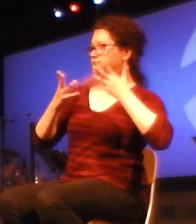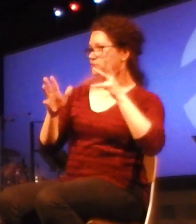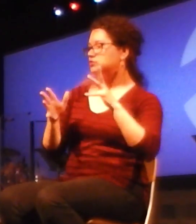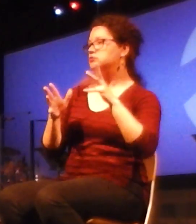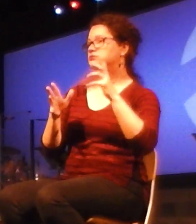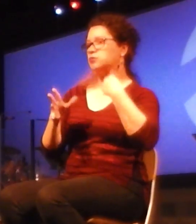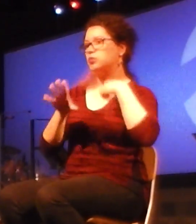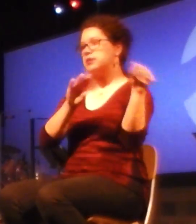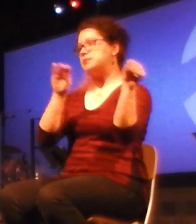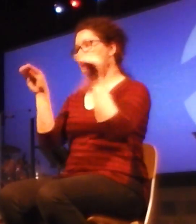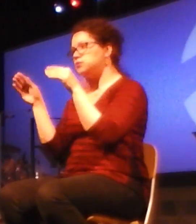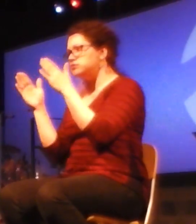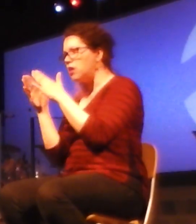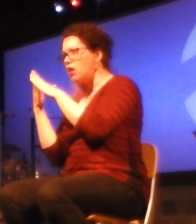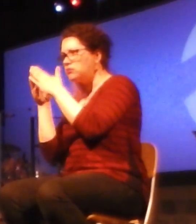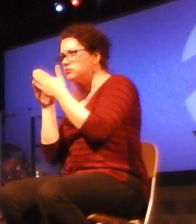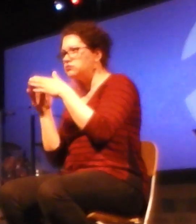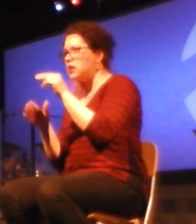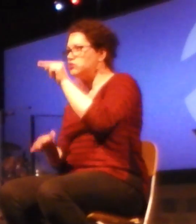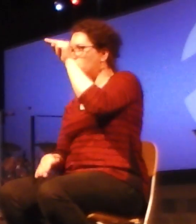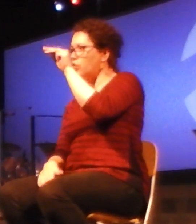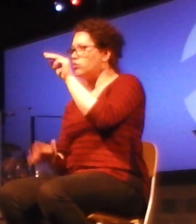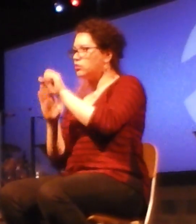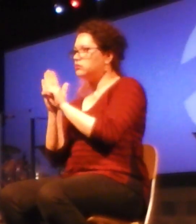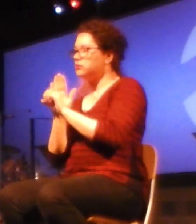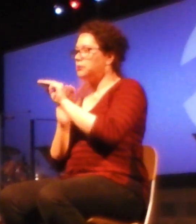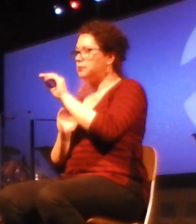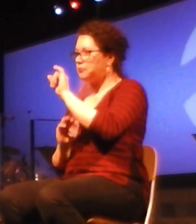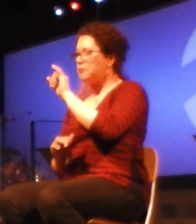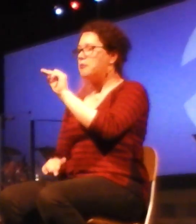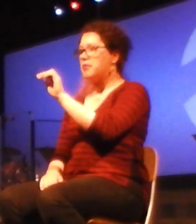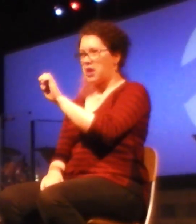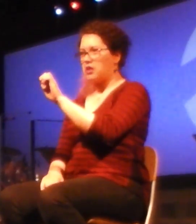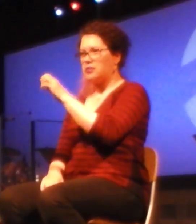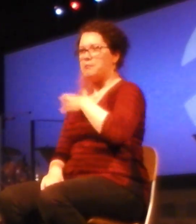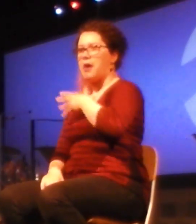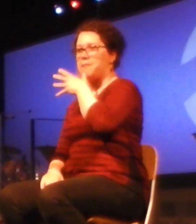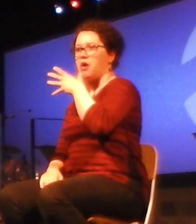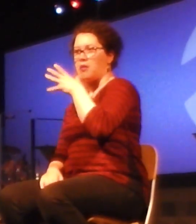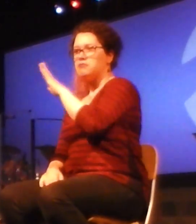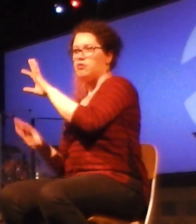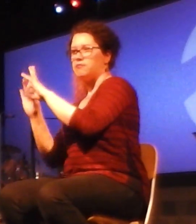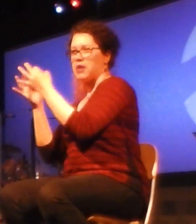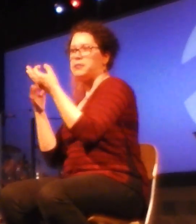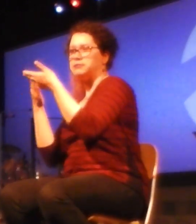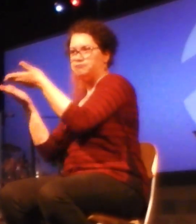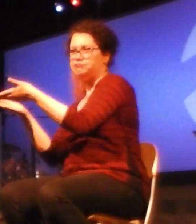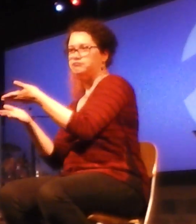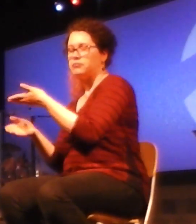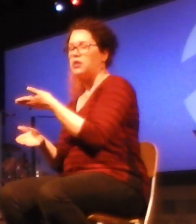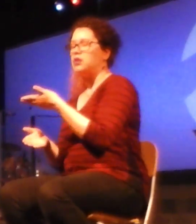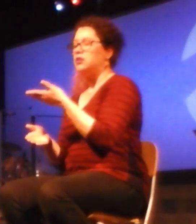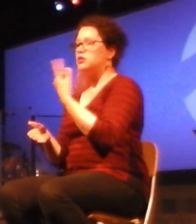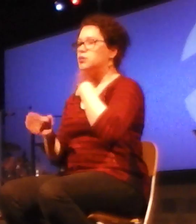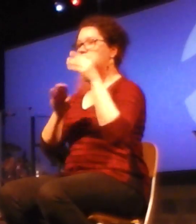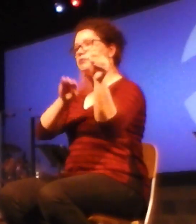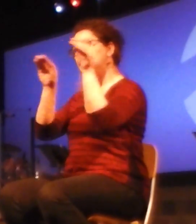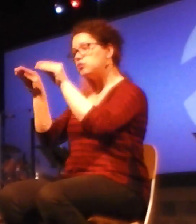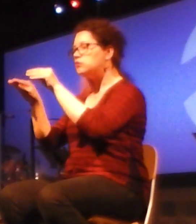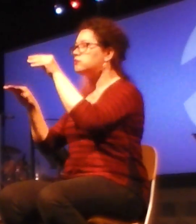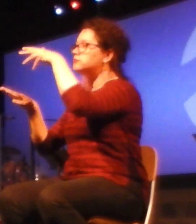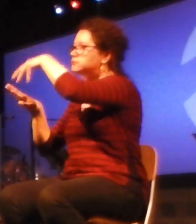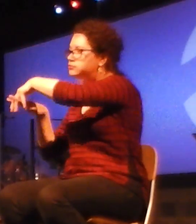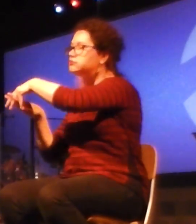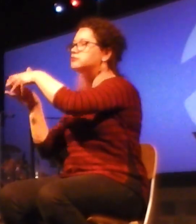this small little town in northern Maine where my mom is from. And And so we moved there, and we settled in, and this new